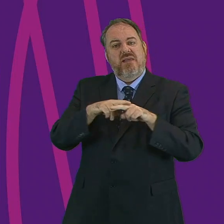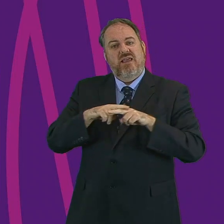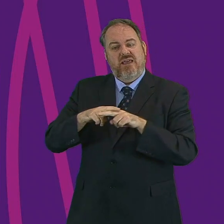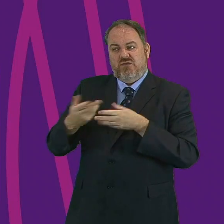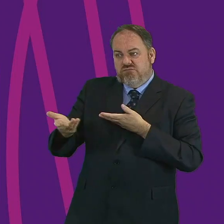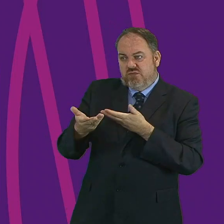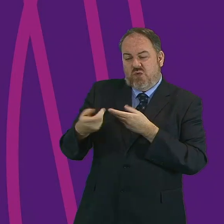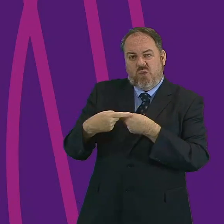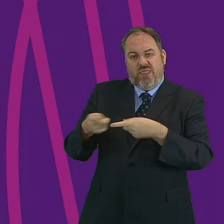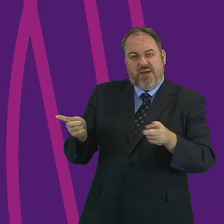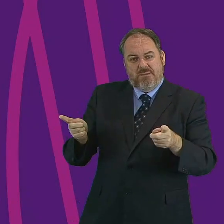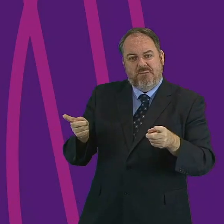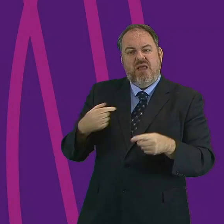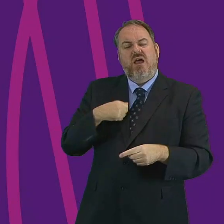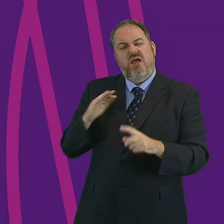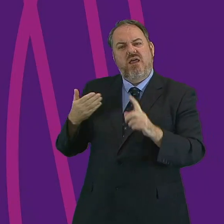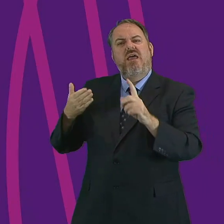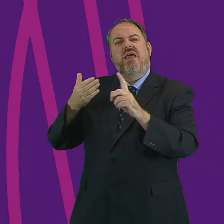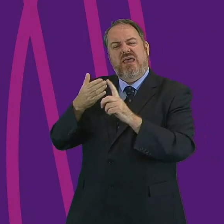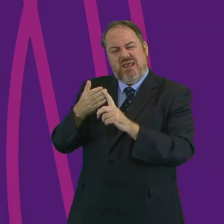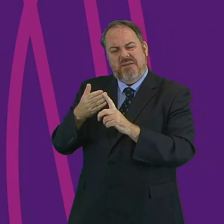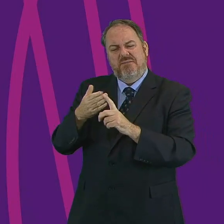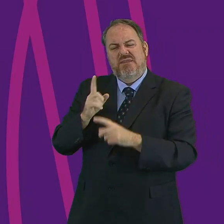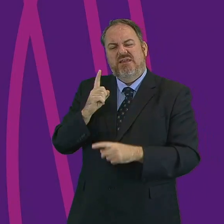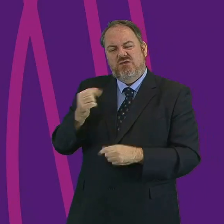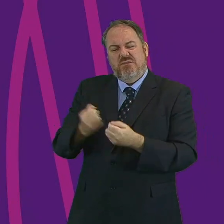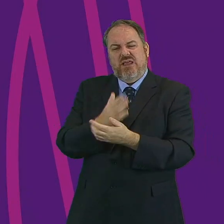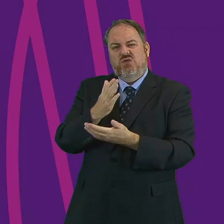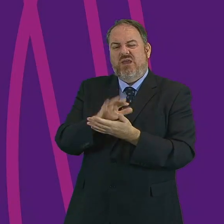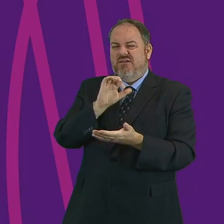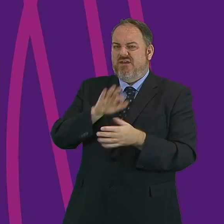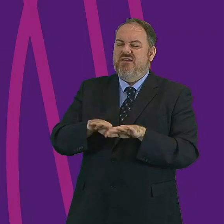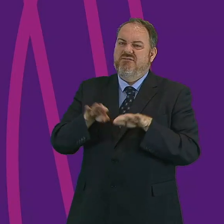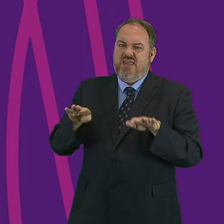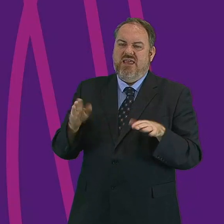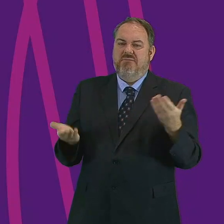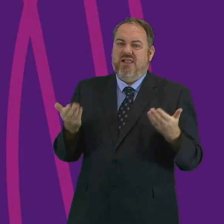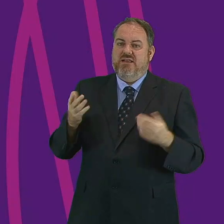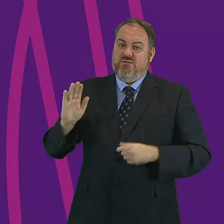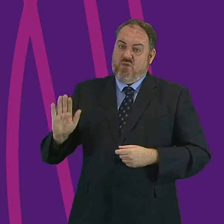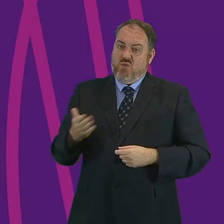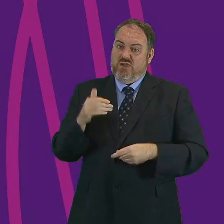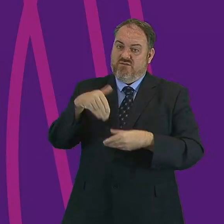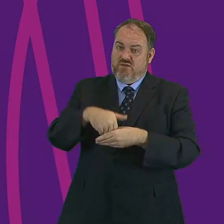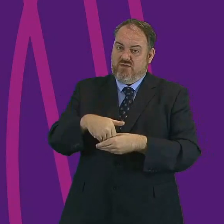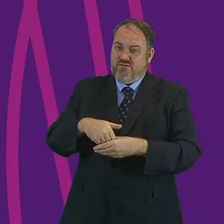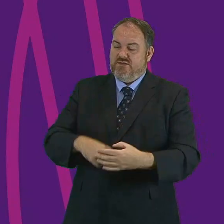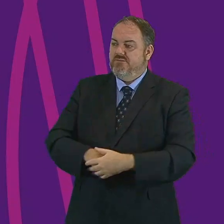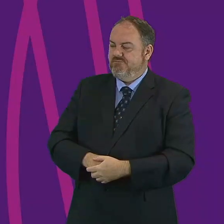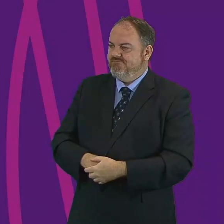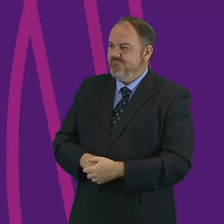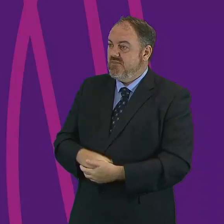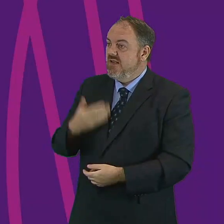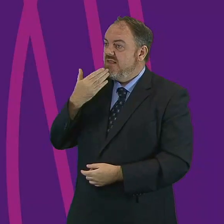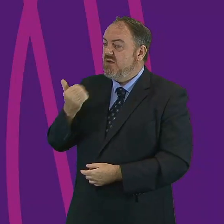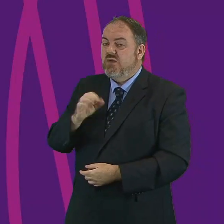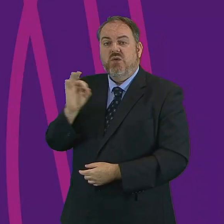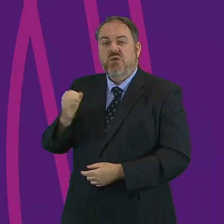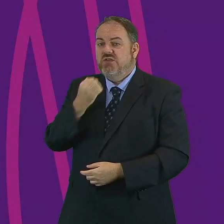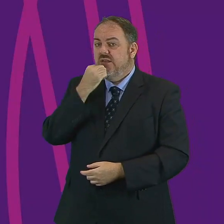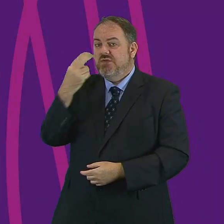in a way that tries to strike that difficult but important balance that I have already spoken about. Thank you very much. Question number